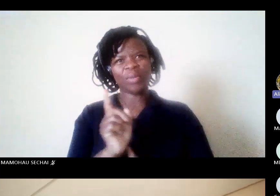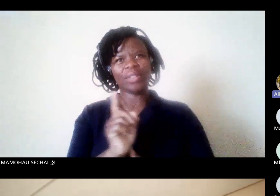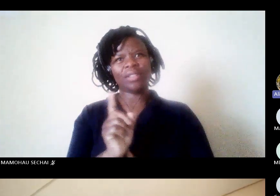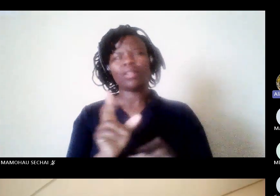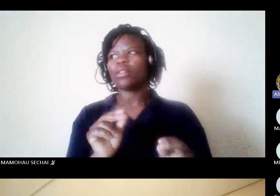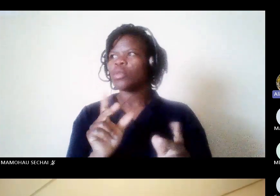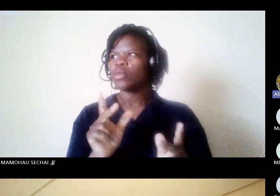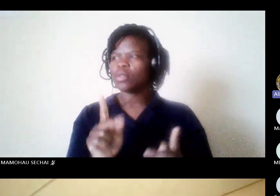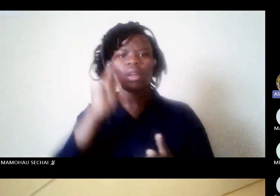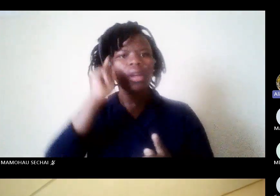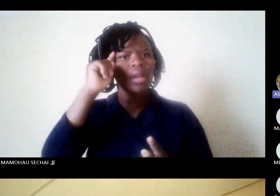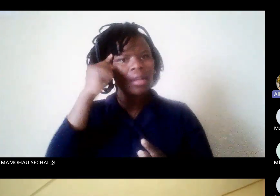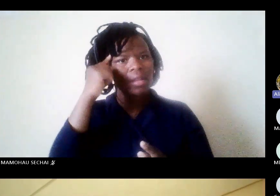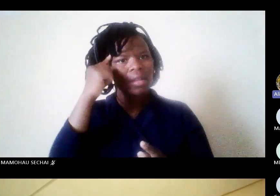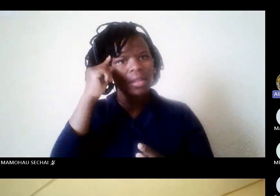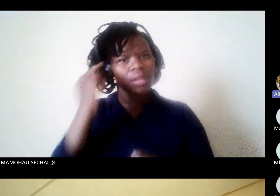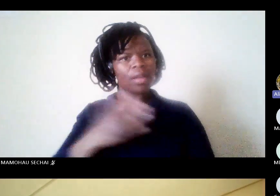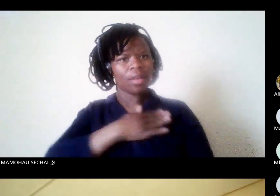I think I liked how